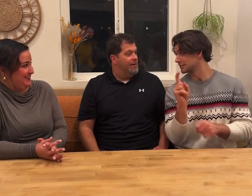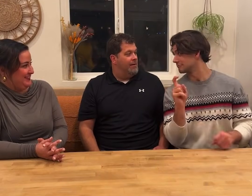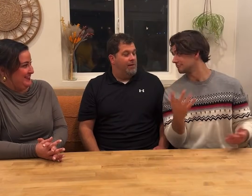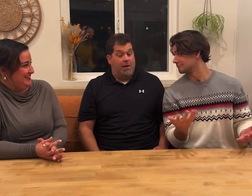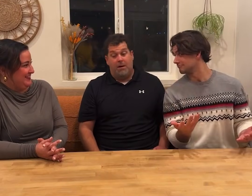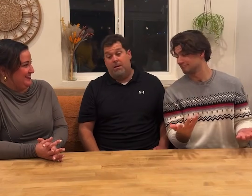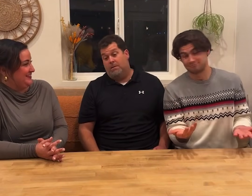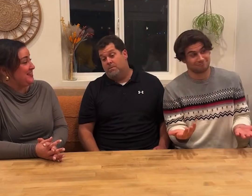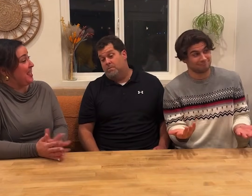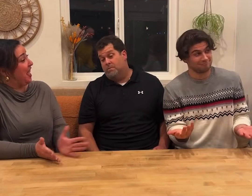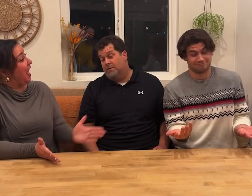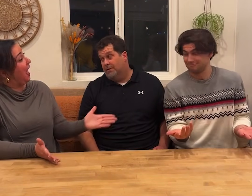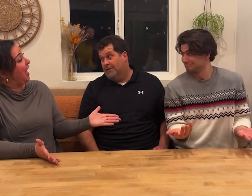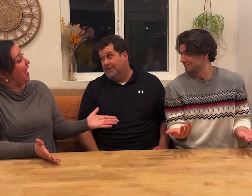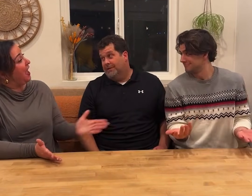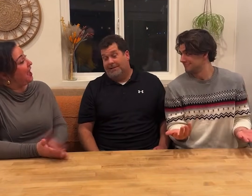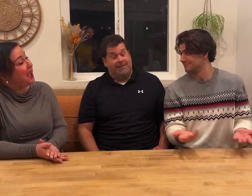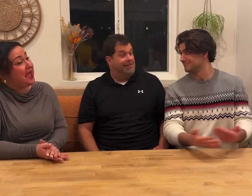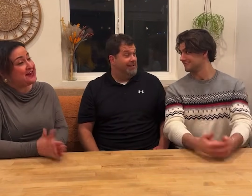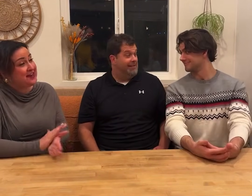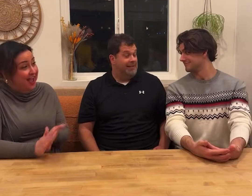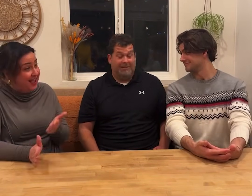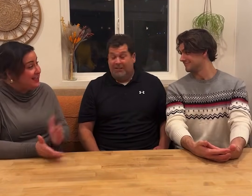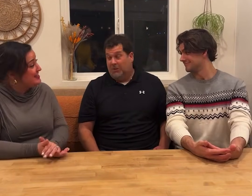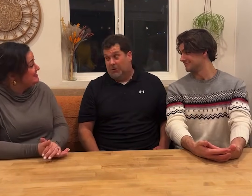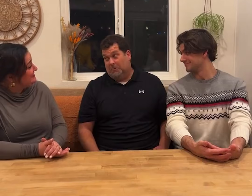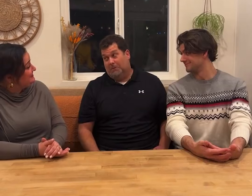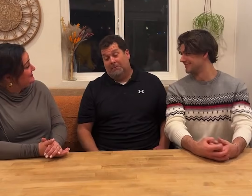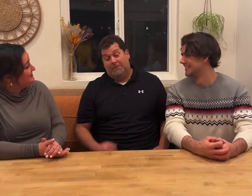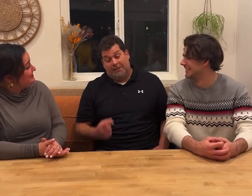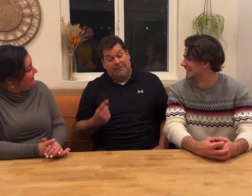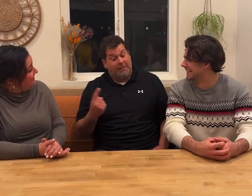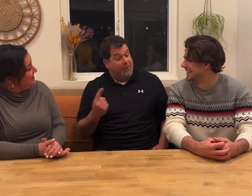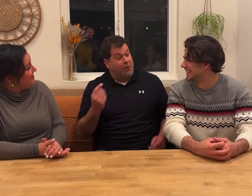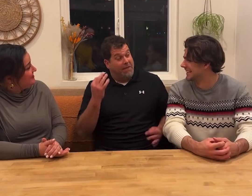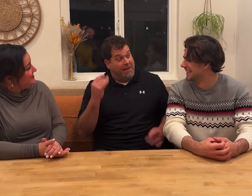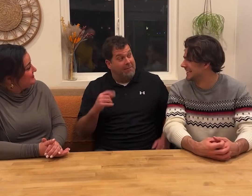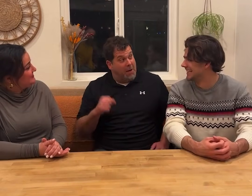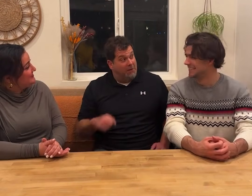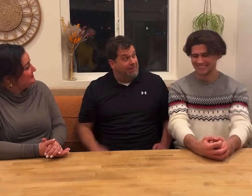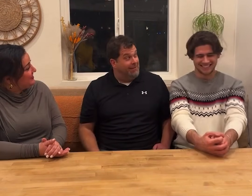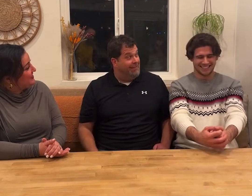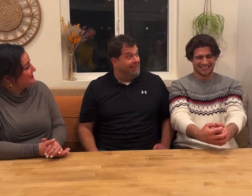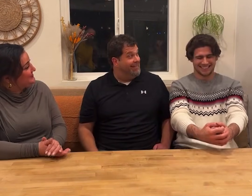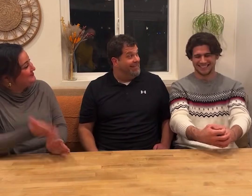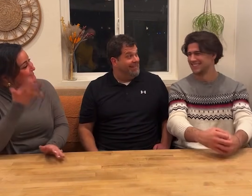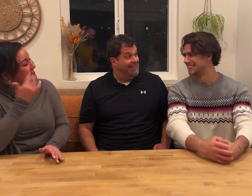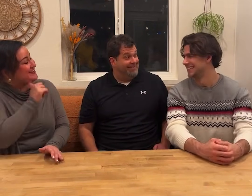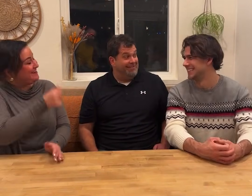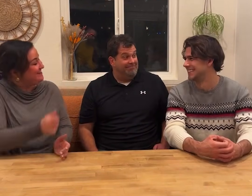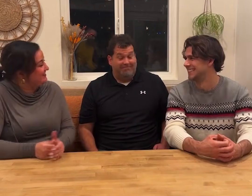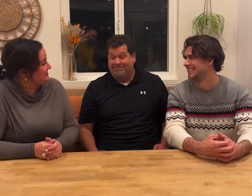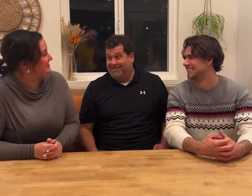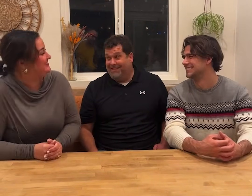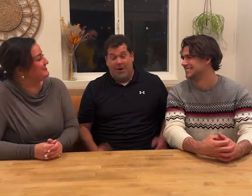So maybe Christmas in Fiji next year? Maybe. Ooh, nice. Something to think about, yeah. Why